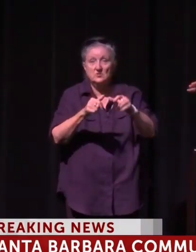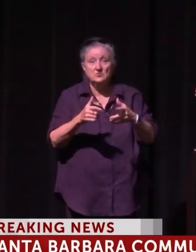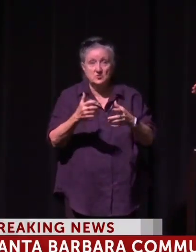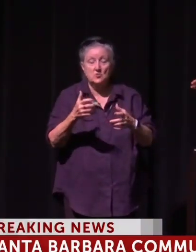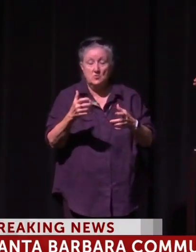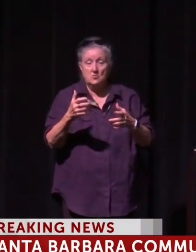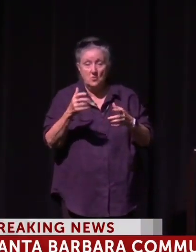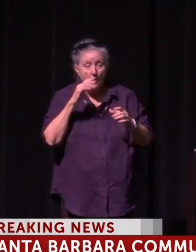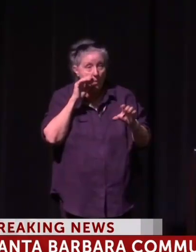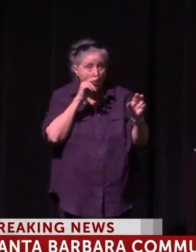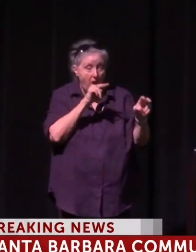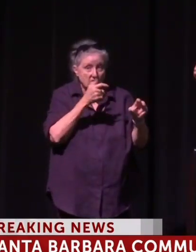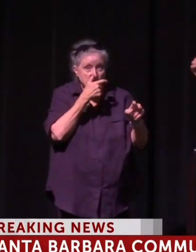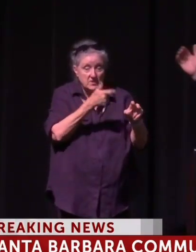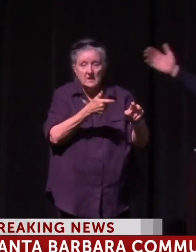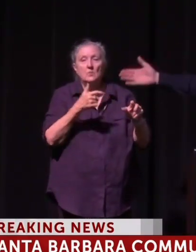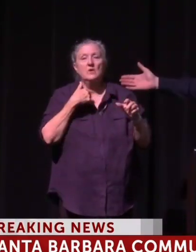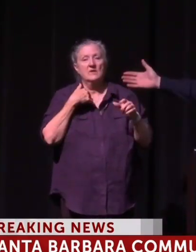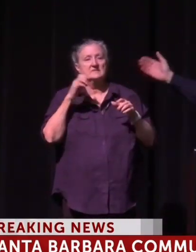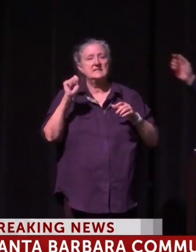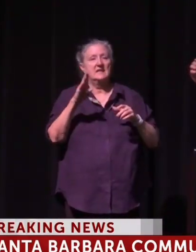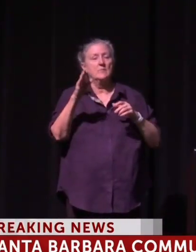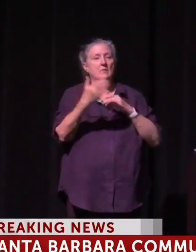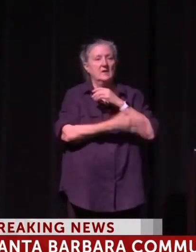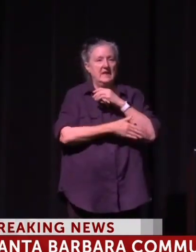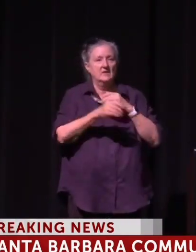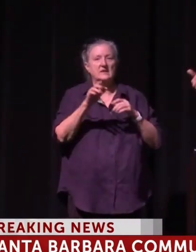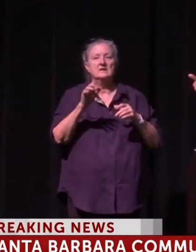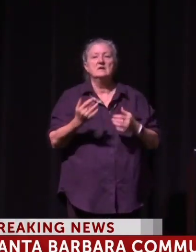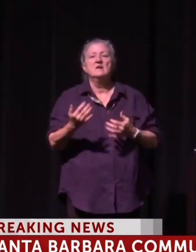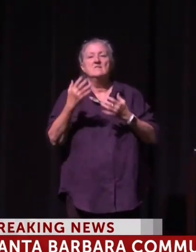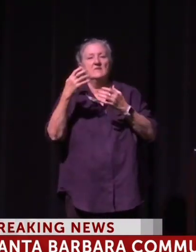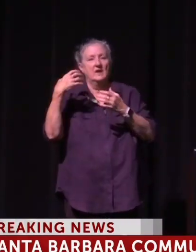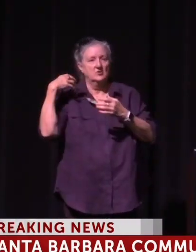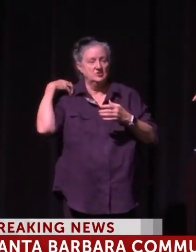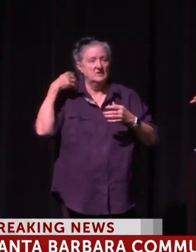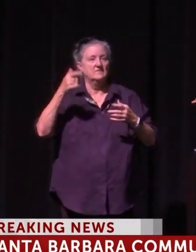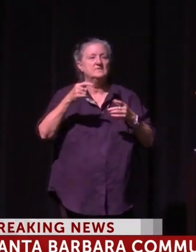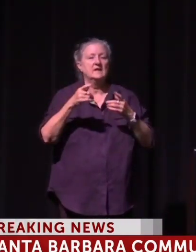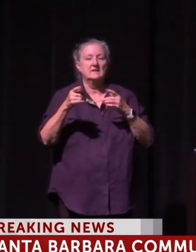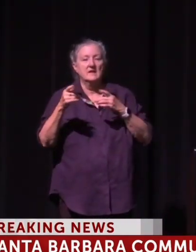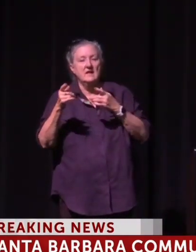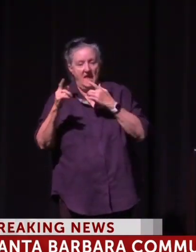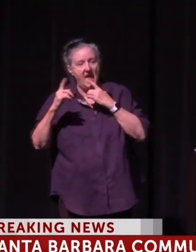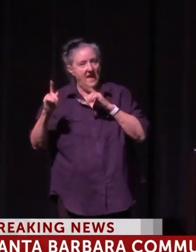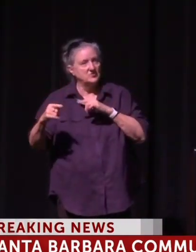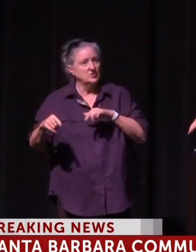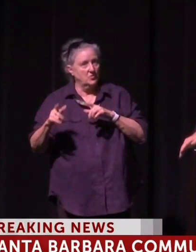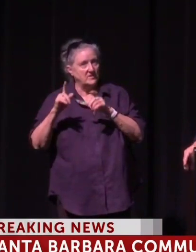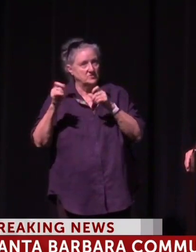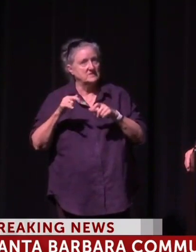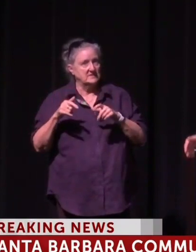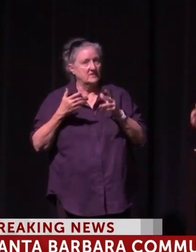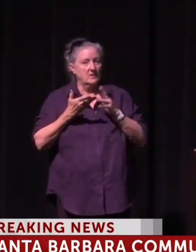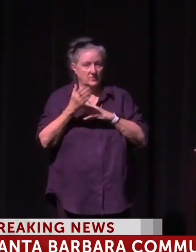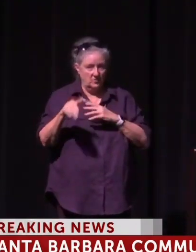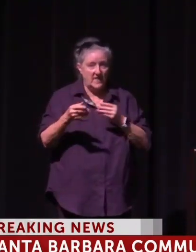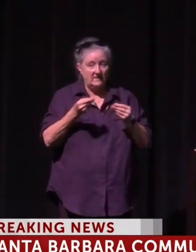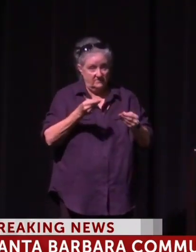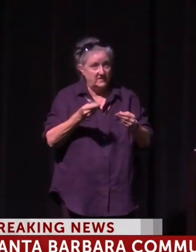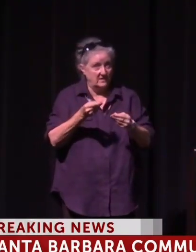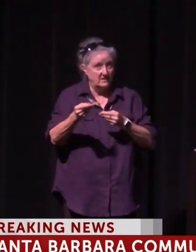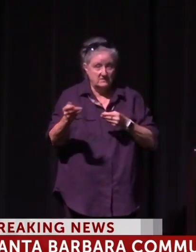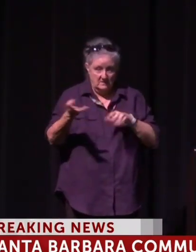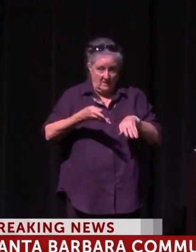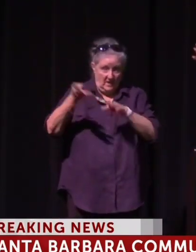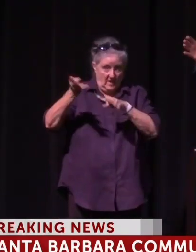watch. We will have the Santa Barbara County Fire Chief available to answer questions that come to us through that feed. So please stay on, and we'll go ahead and